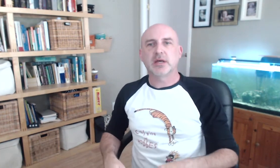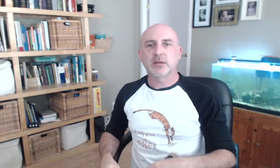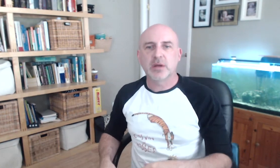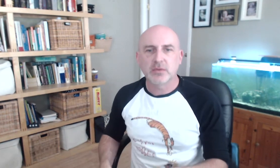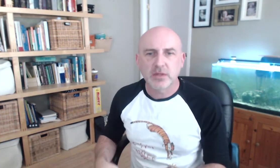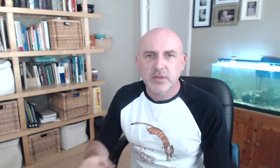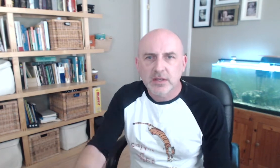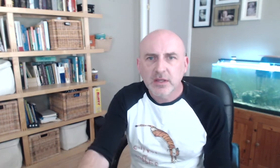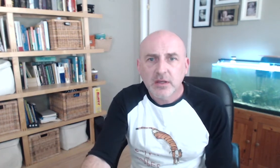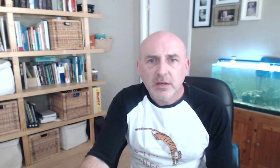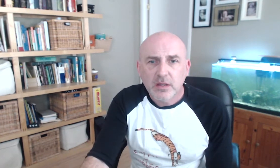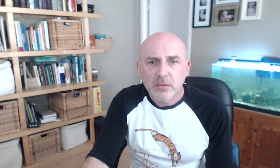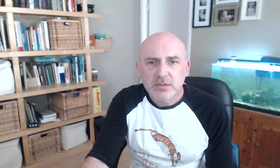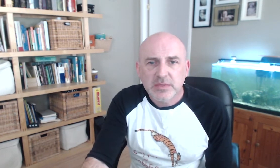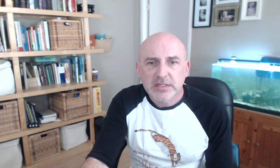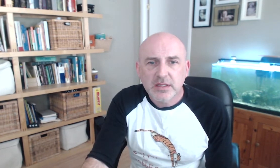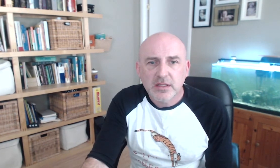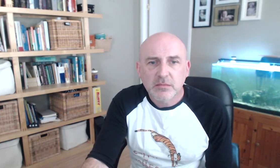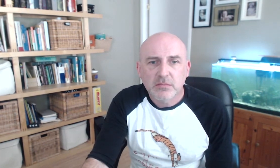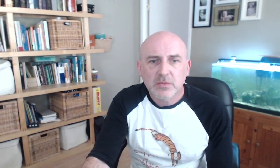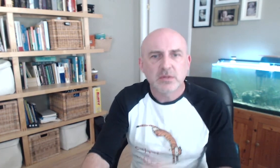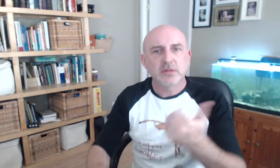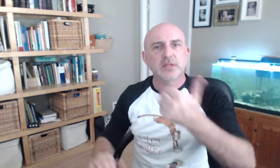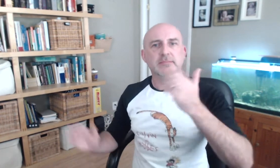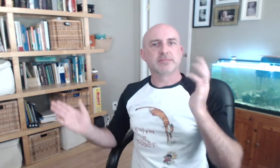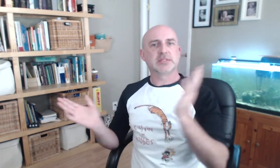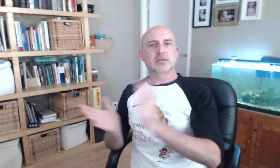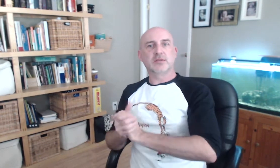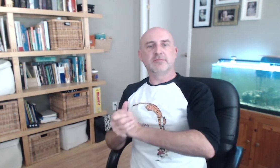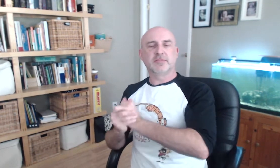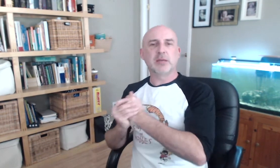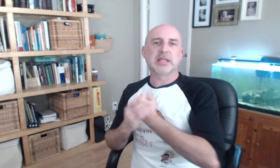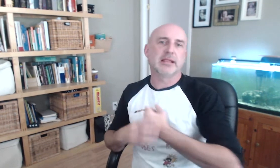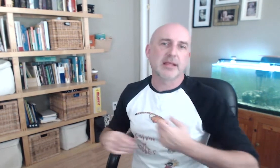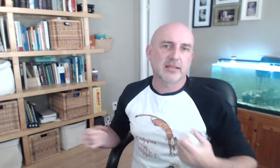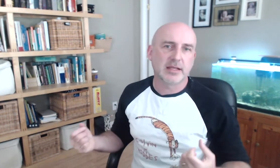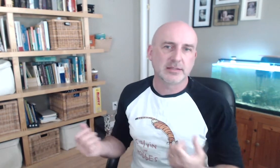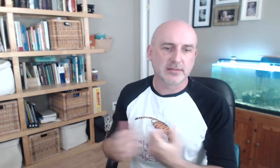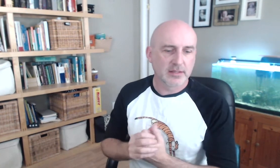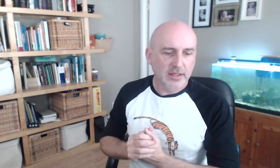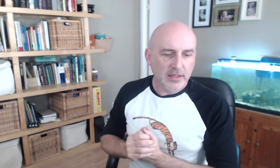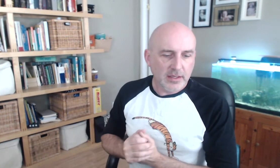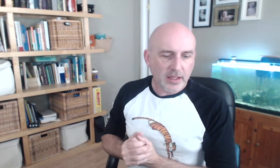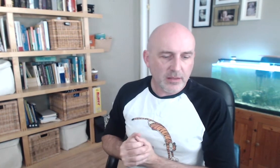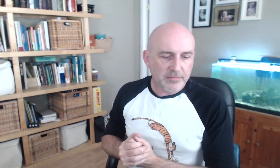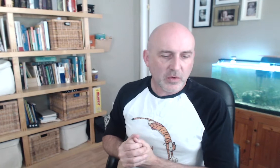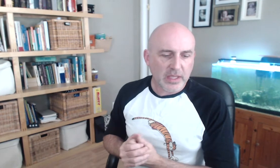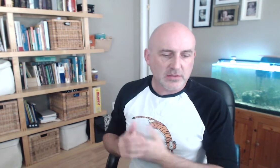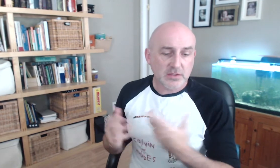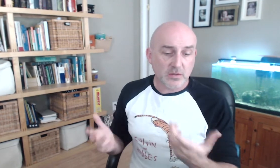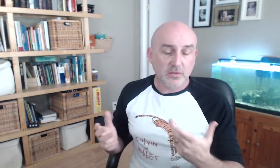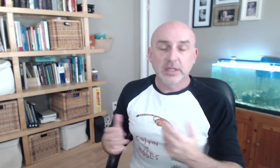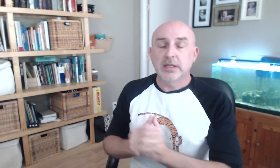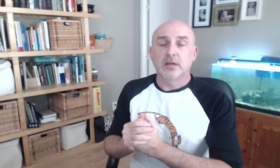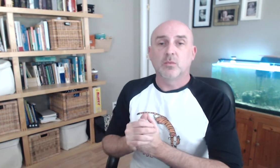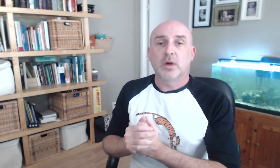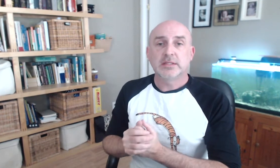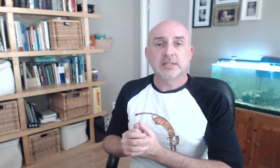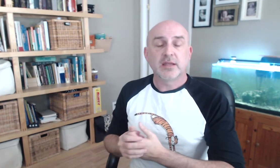about really quick. What's my time? Oh, we're doing good. This is a good family length lesson. Okay, so one sign for